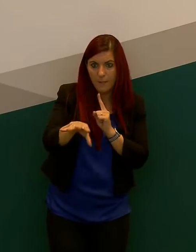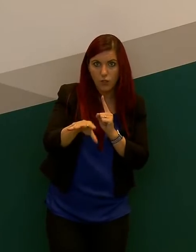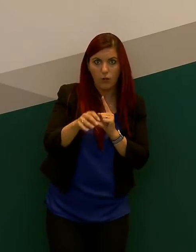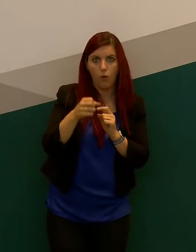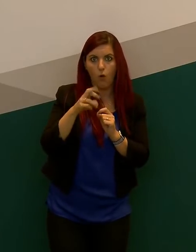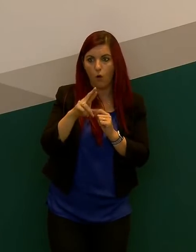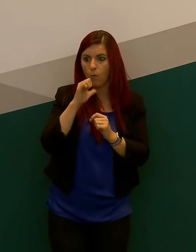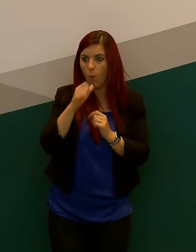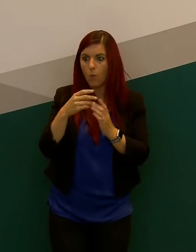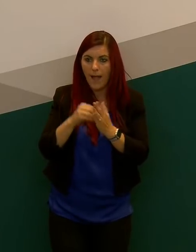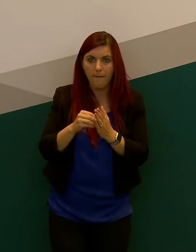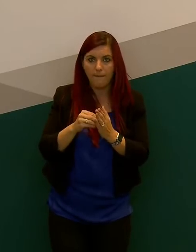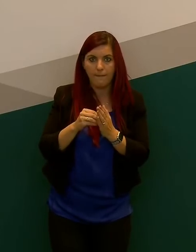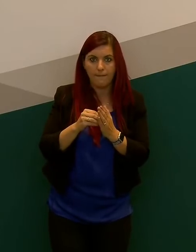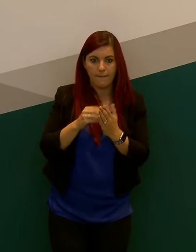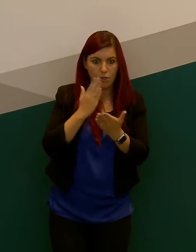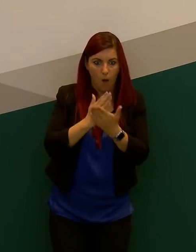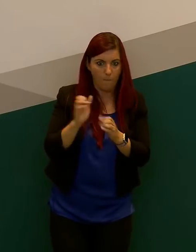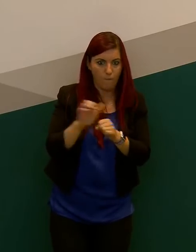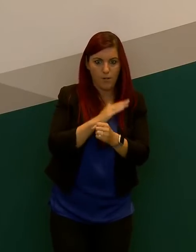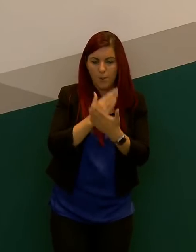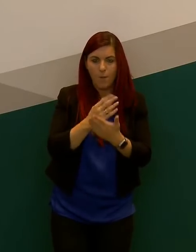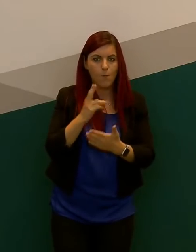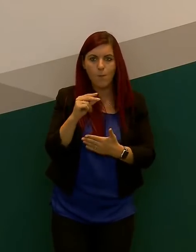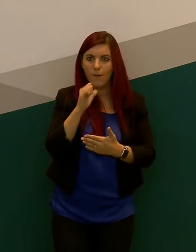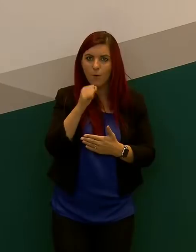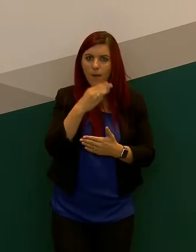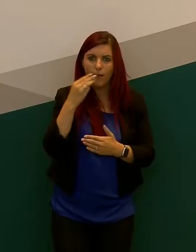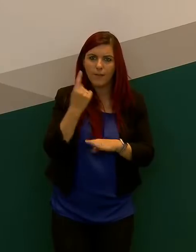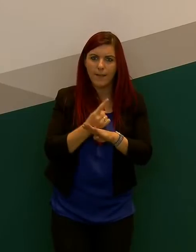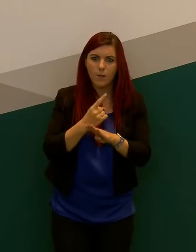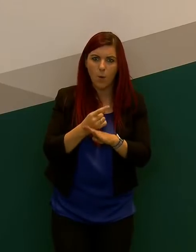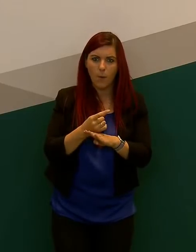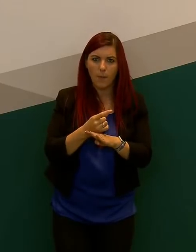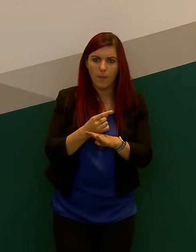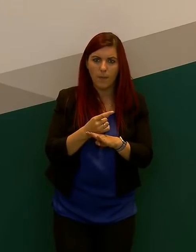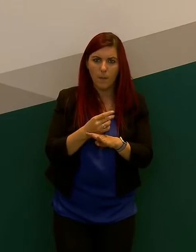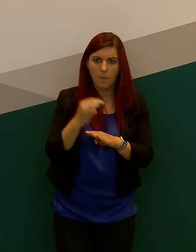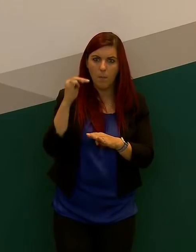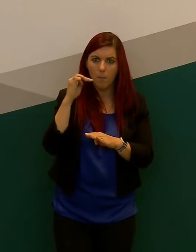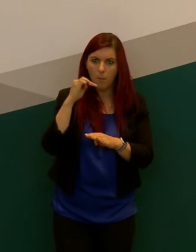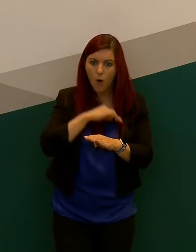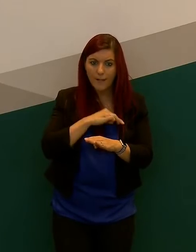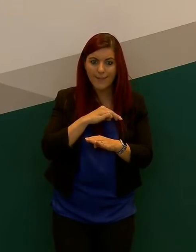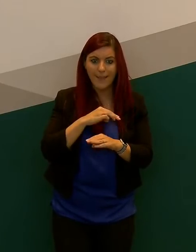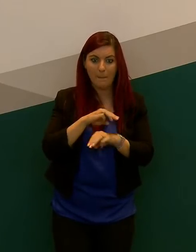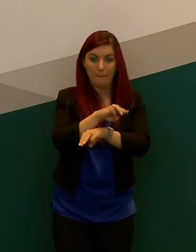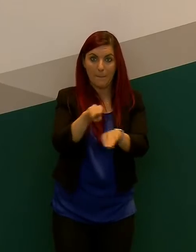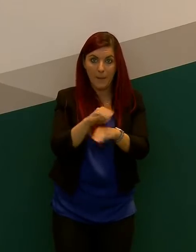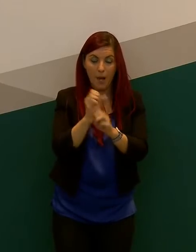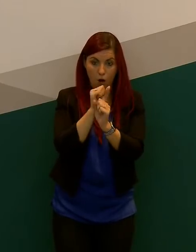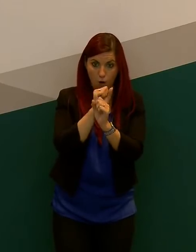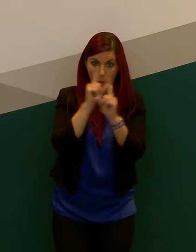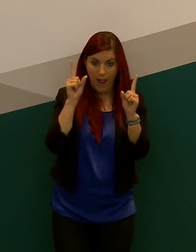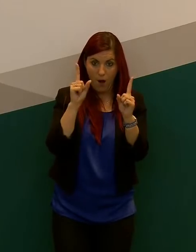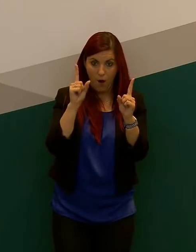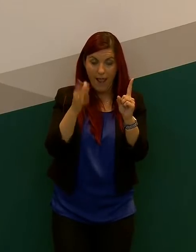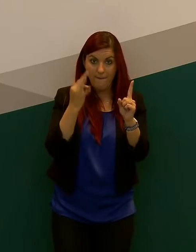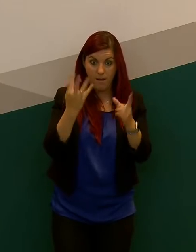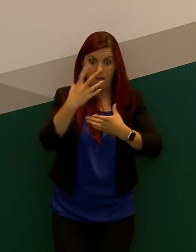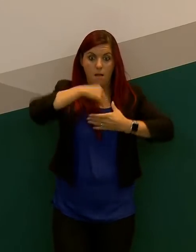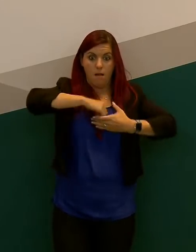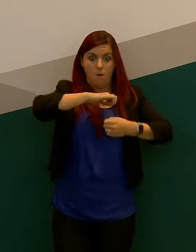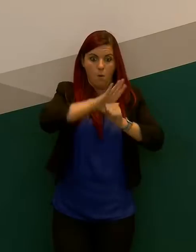appearing. The key thing for us to be able to do is to pick up that infection, to have a public that's aware of the symptoms, of the signs,